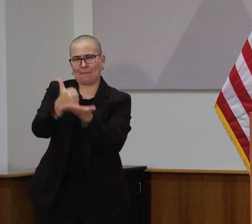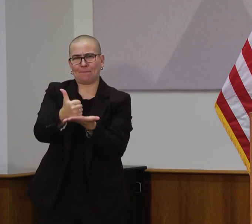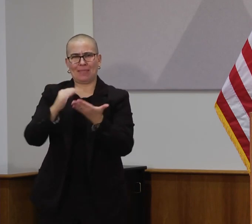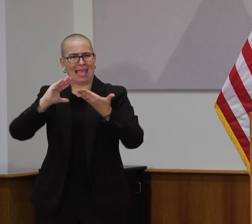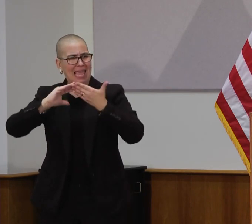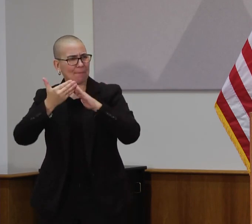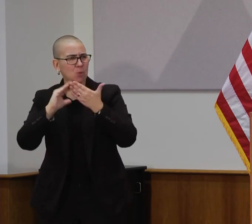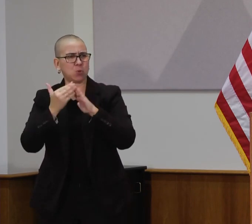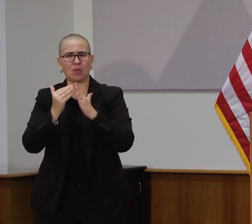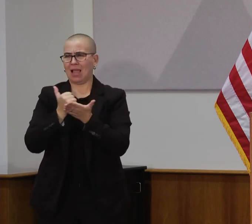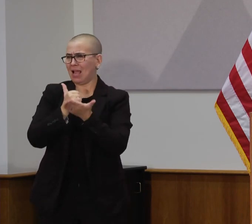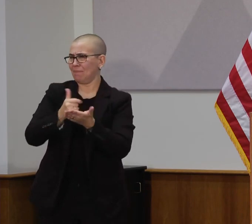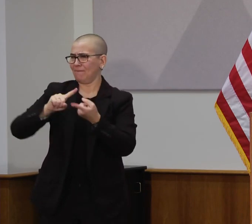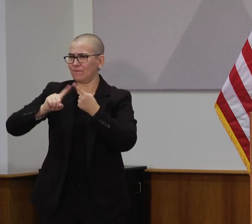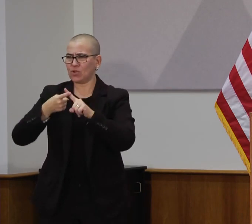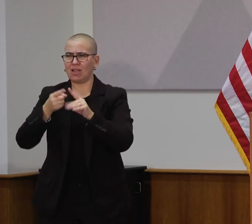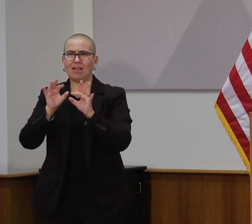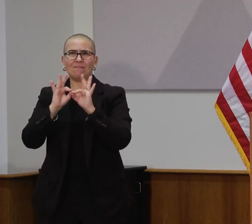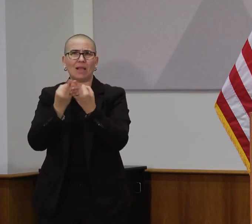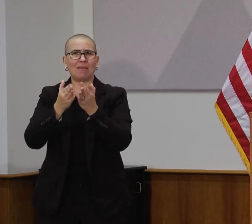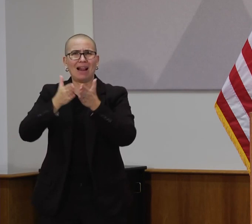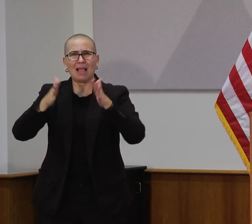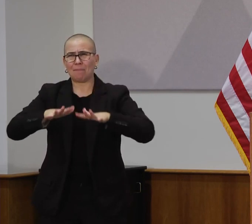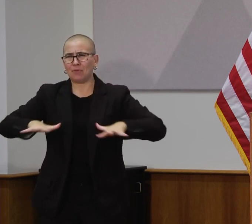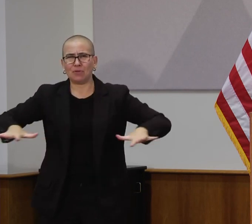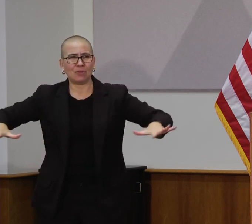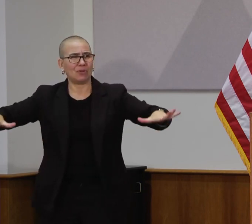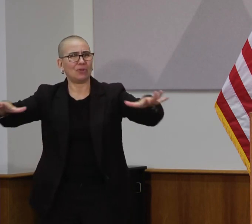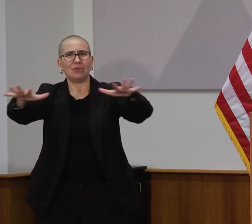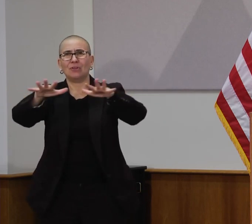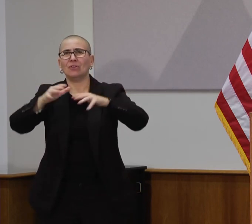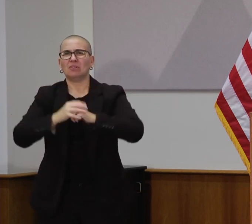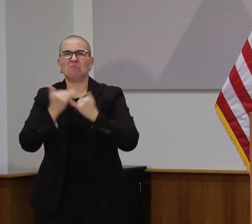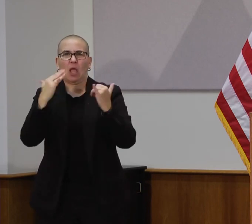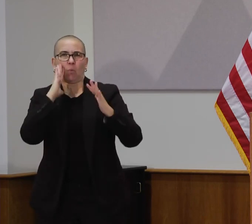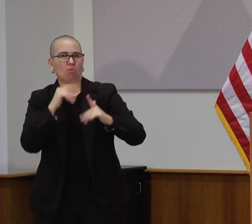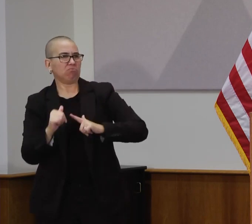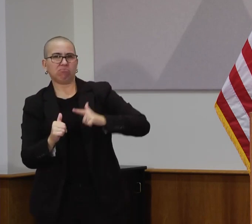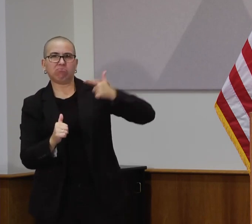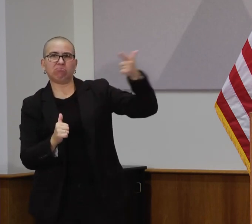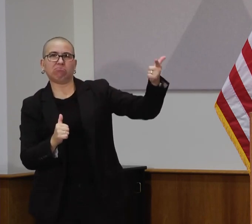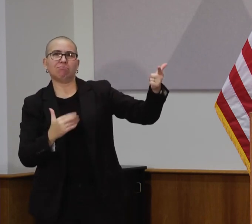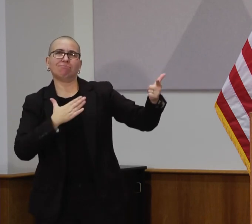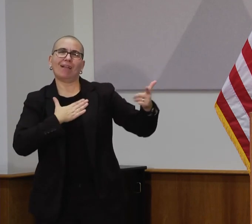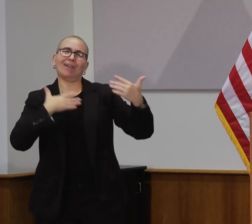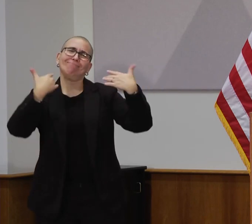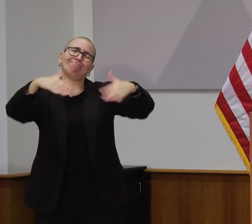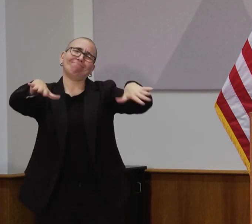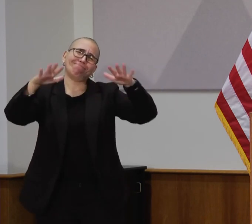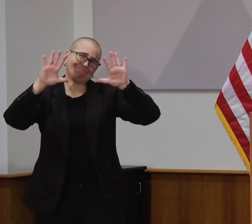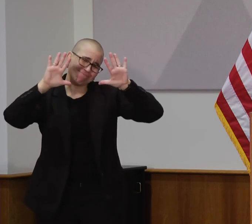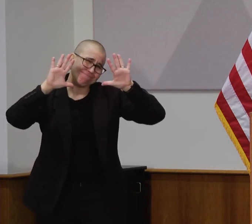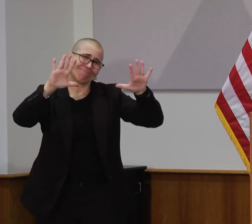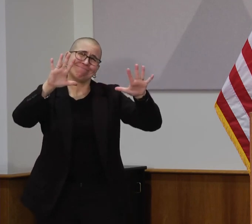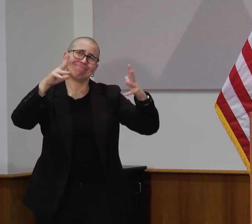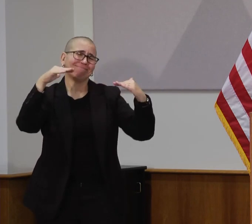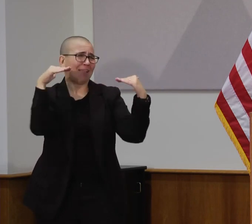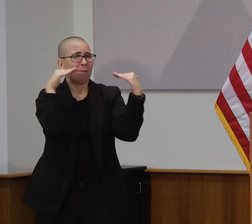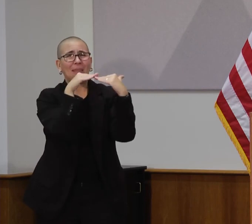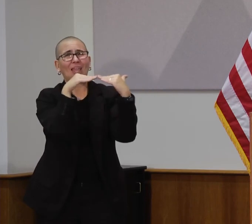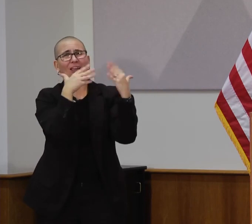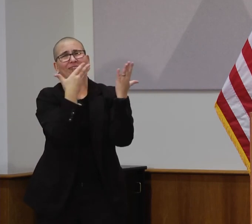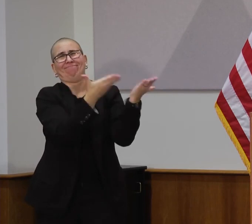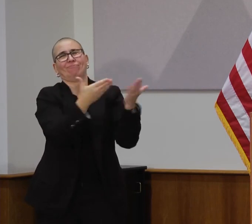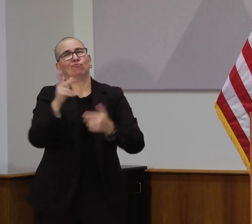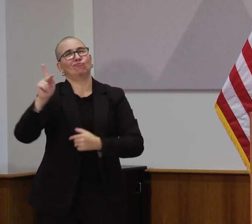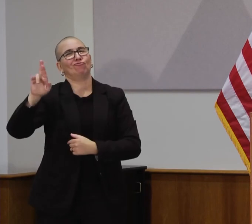community. With that, I would like to turn this over to my fantastic colleague about whom and her team I can't say